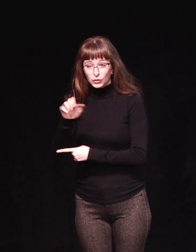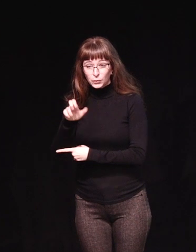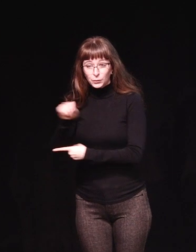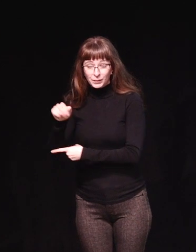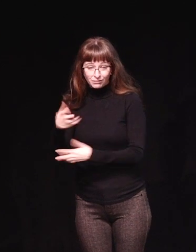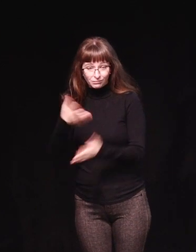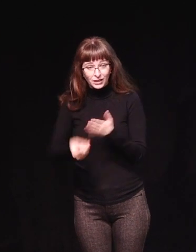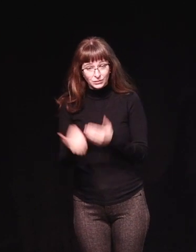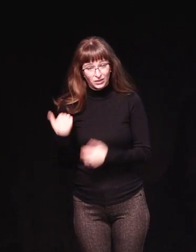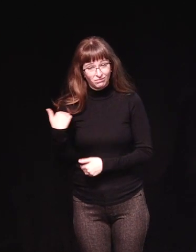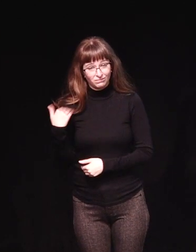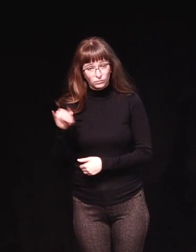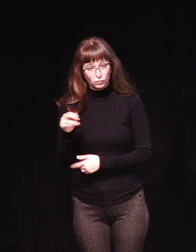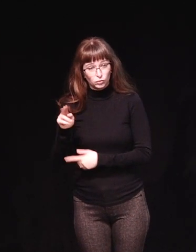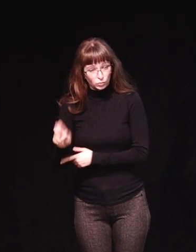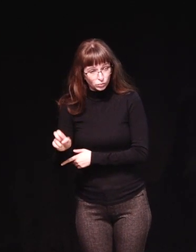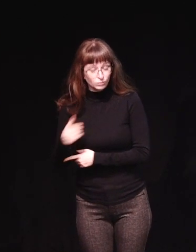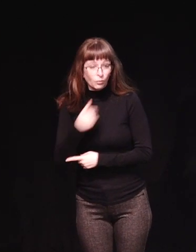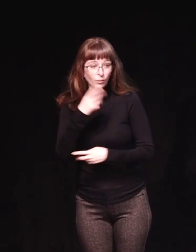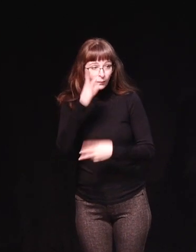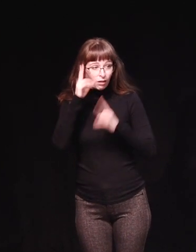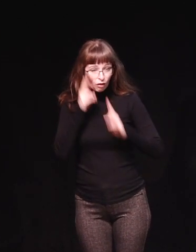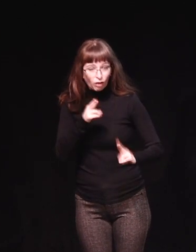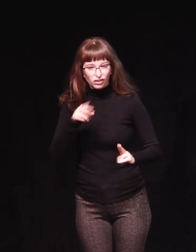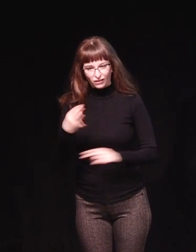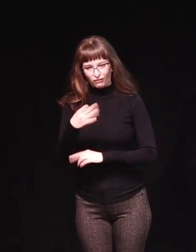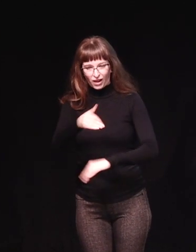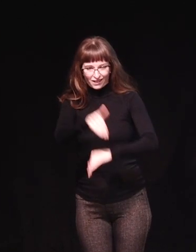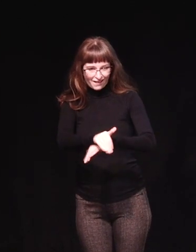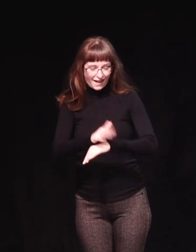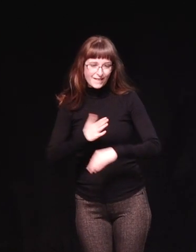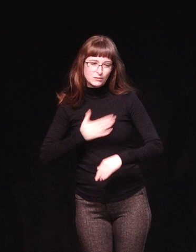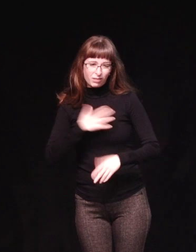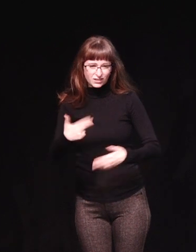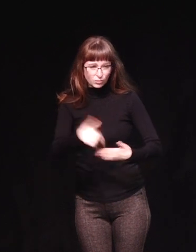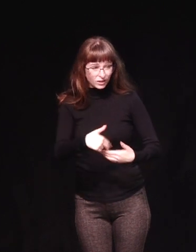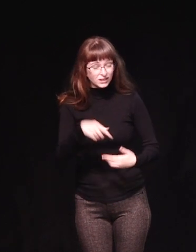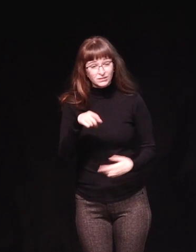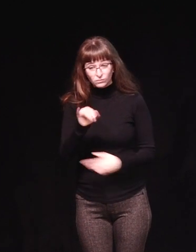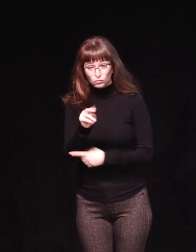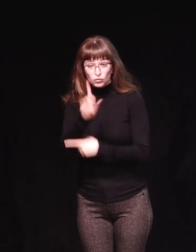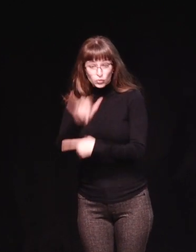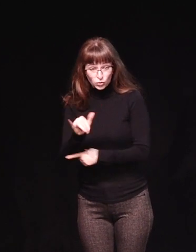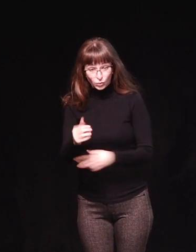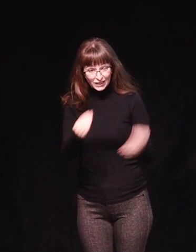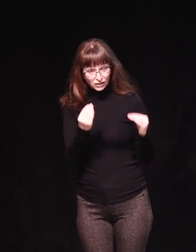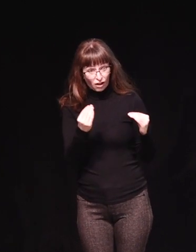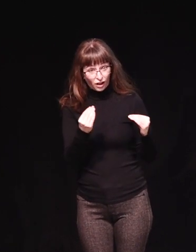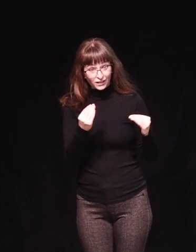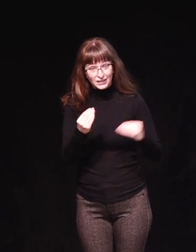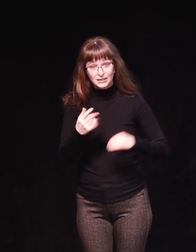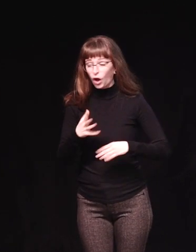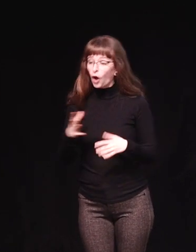her on Friday night, and please join us for that. She taught us that it's not enough to win the case, and to get the Americans with